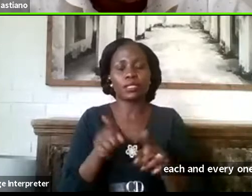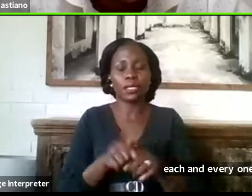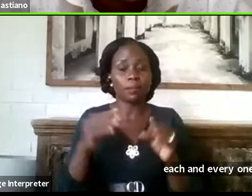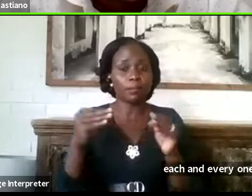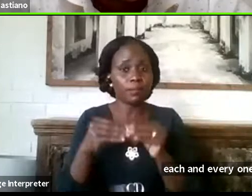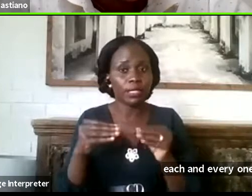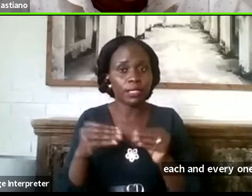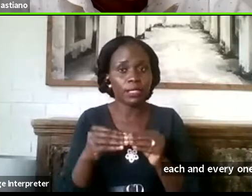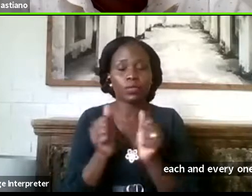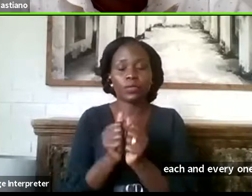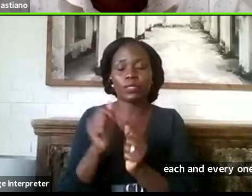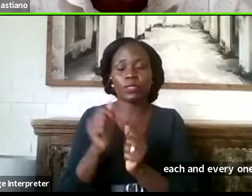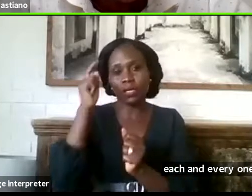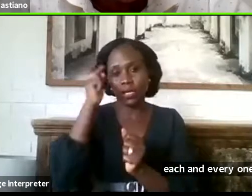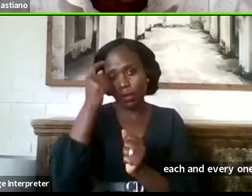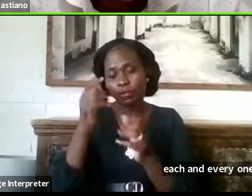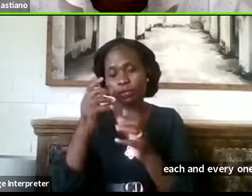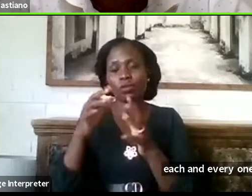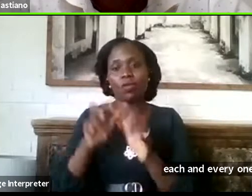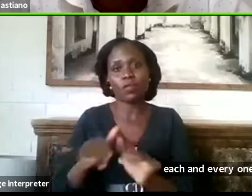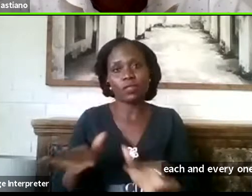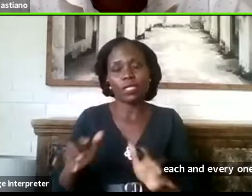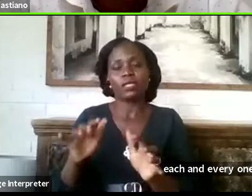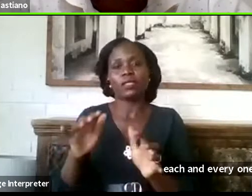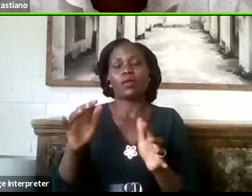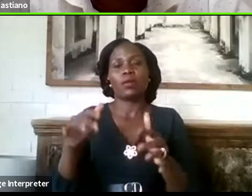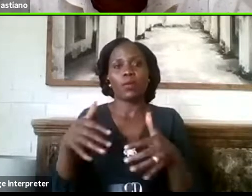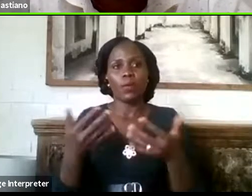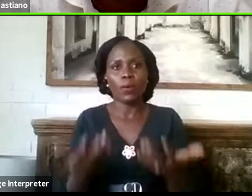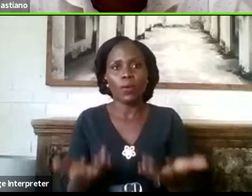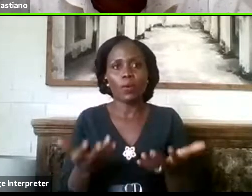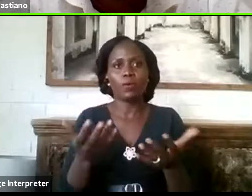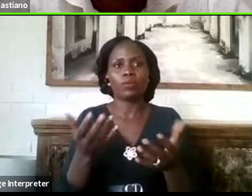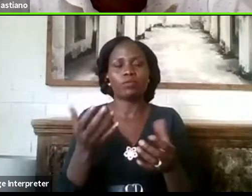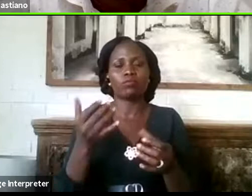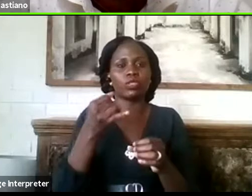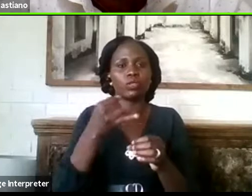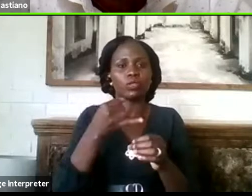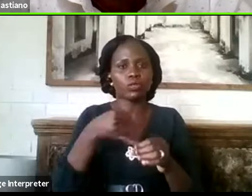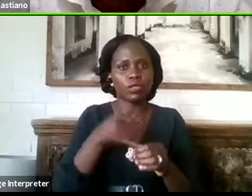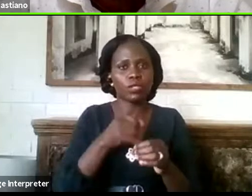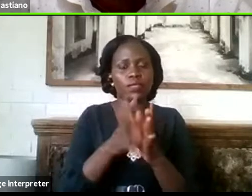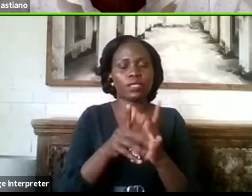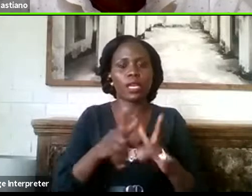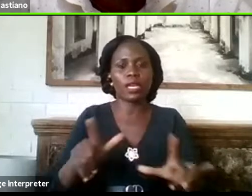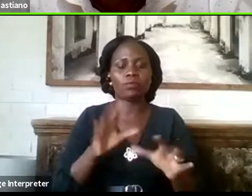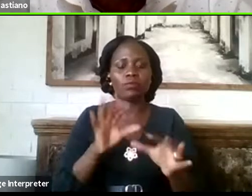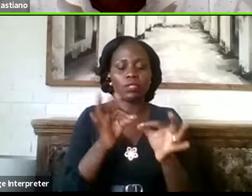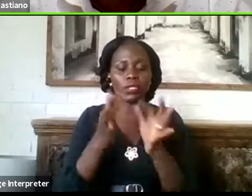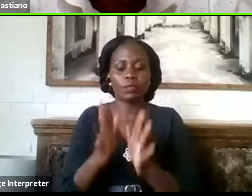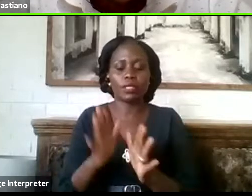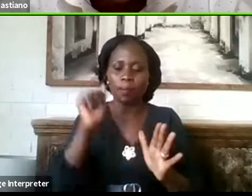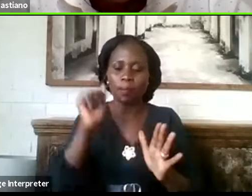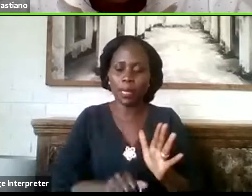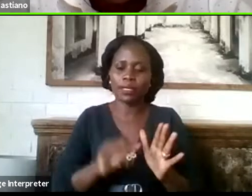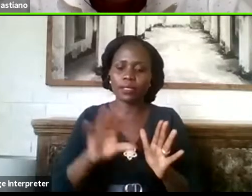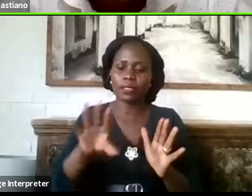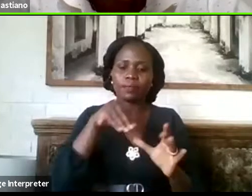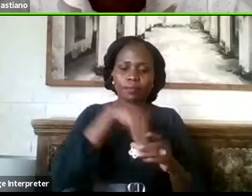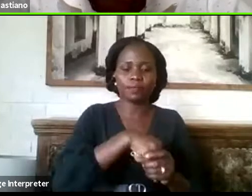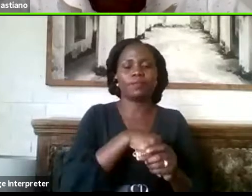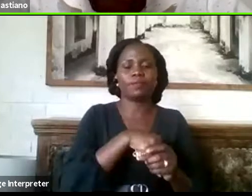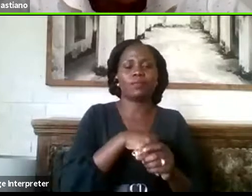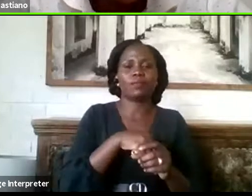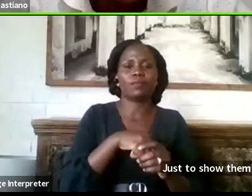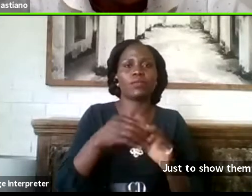officers, are inclusive of sign language interpreters. Just to show them that a